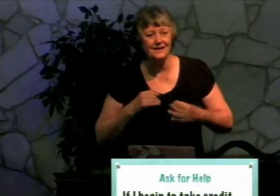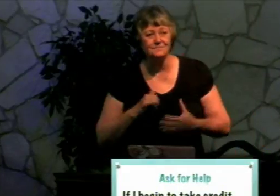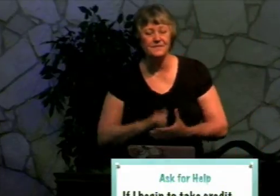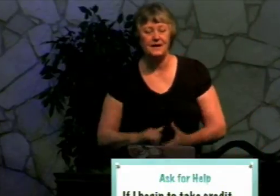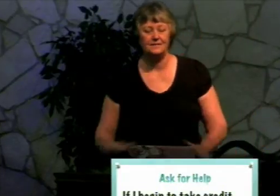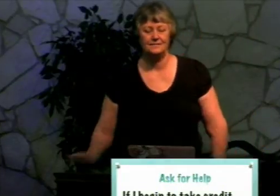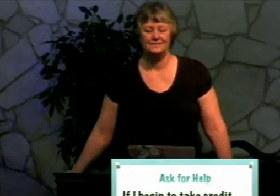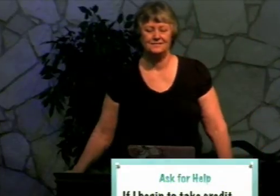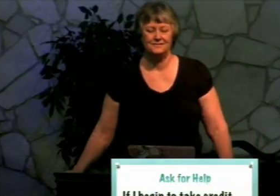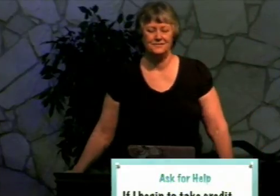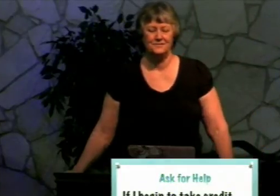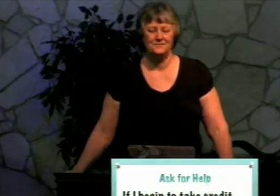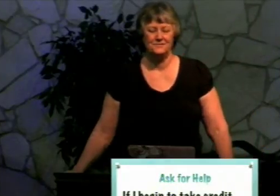accept that.